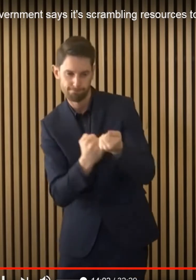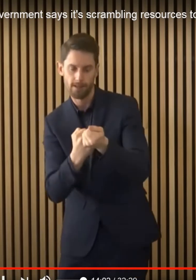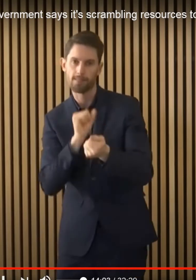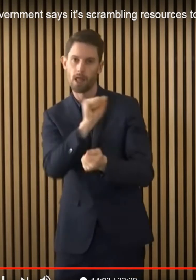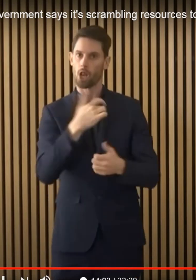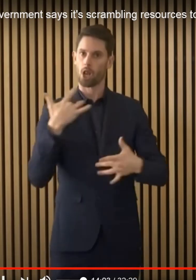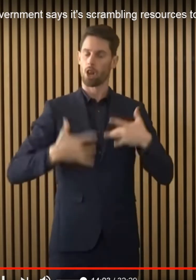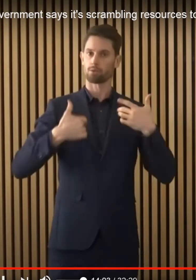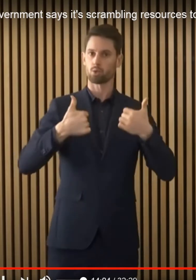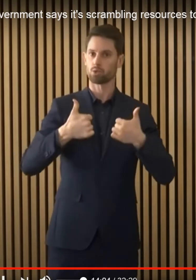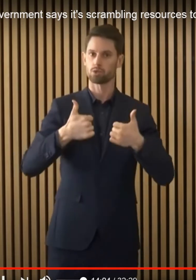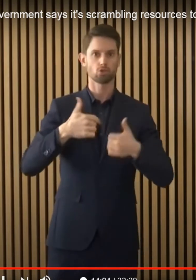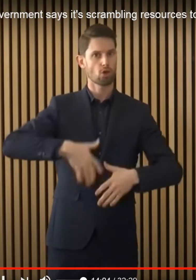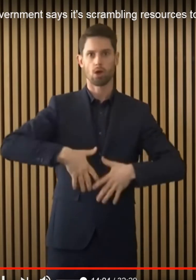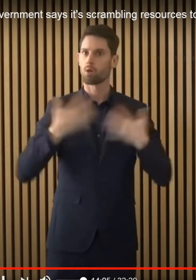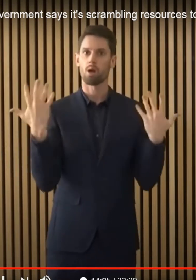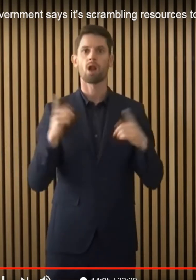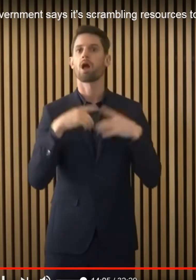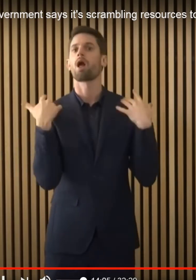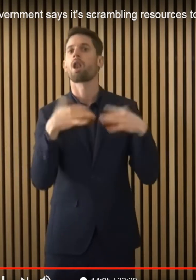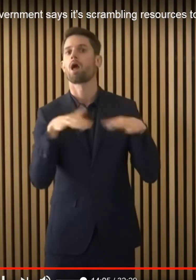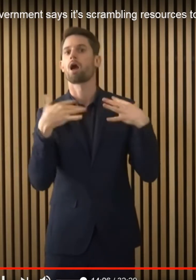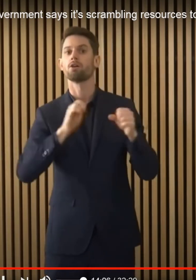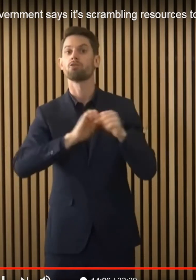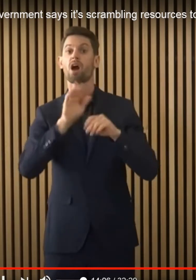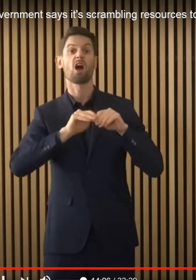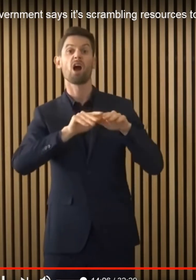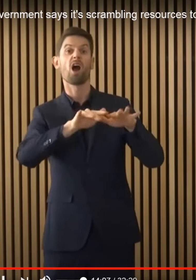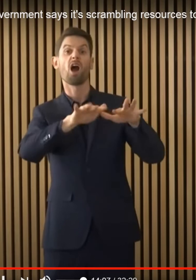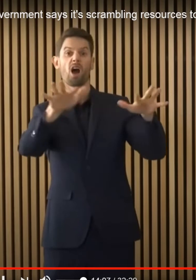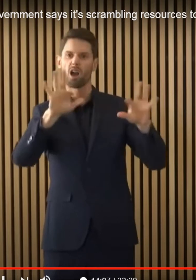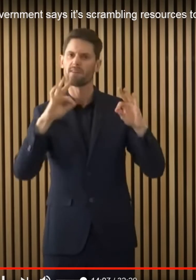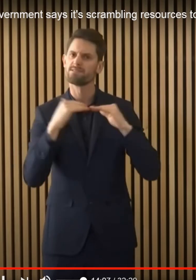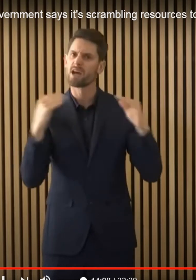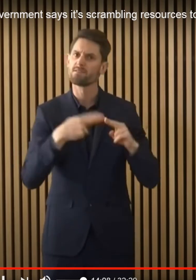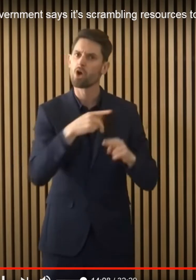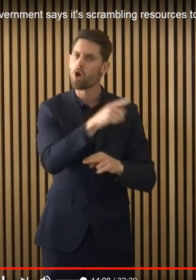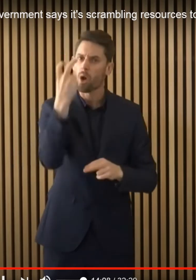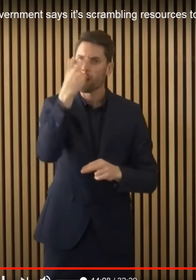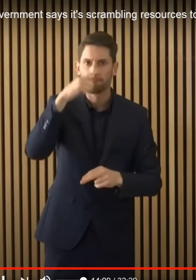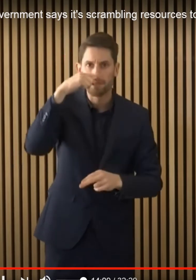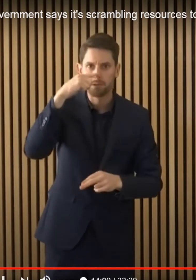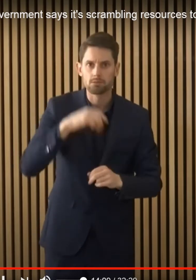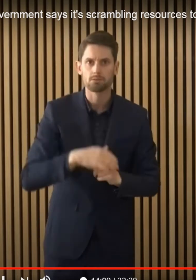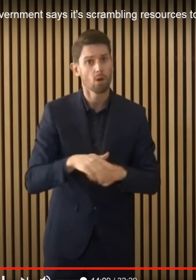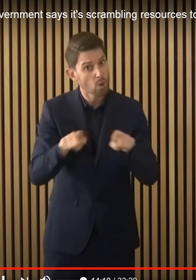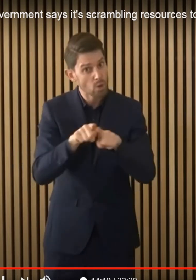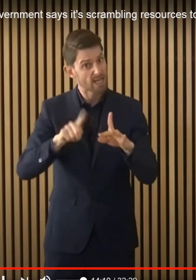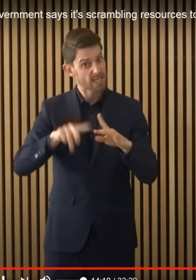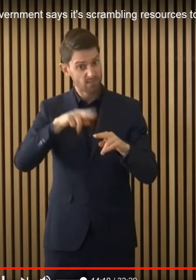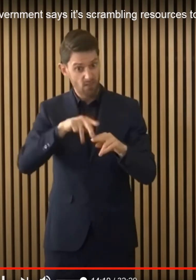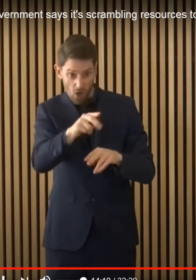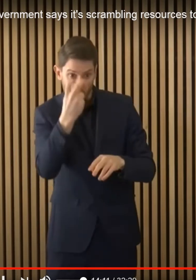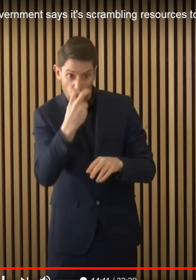just remembering that where residents need hospital care, they are provided with that